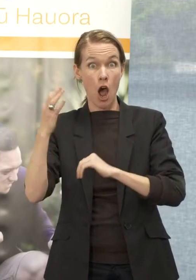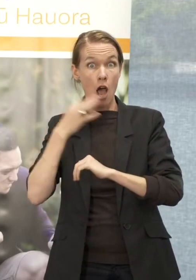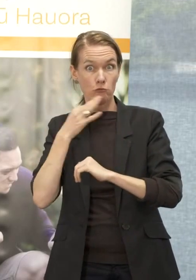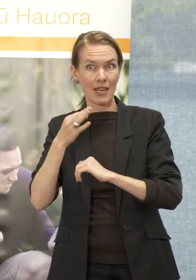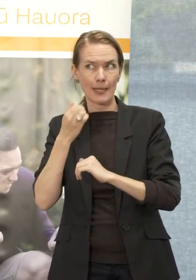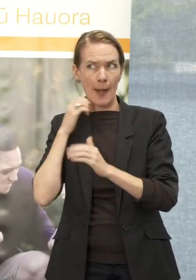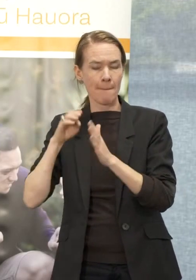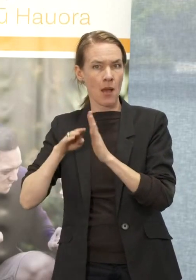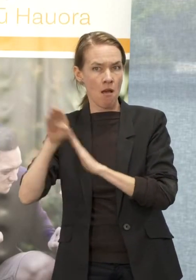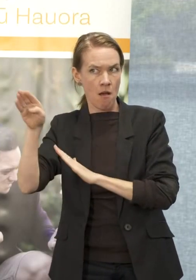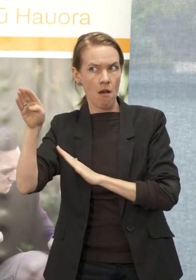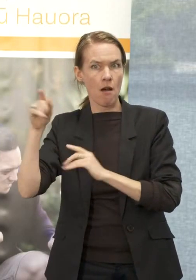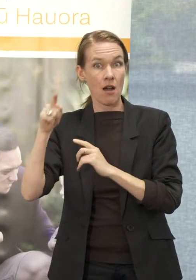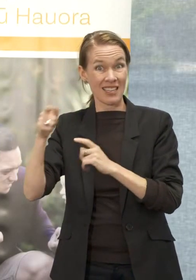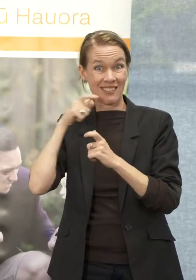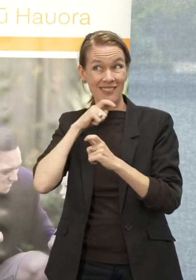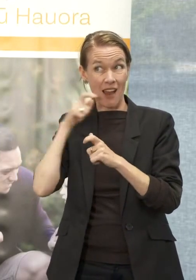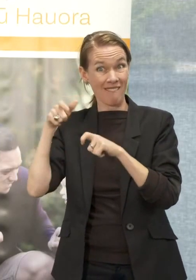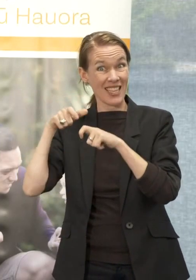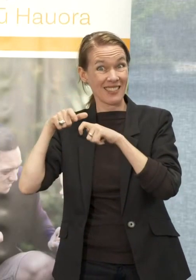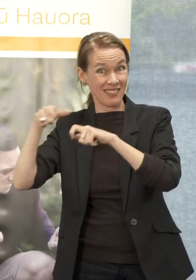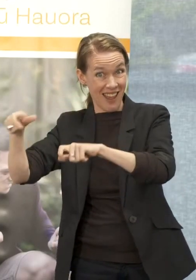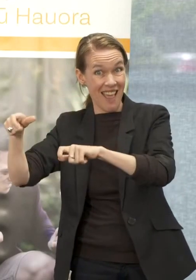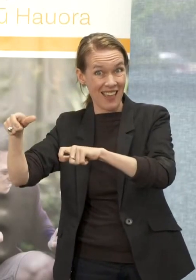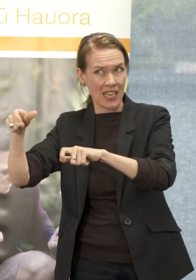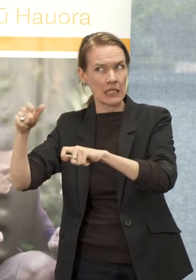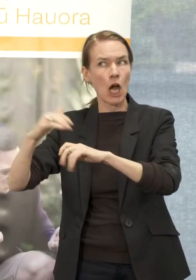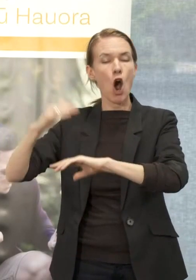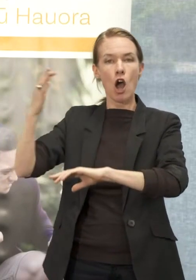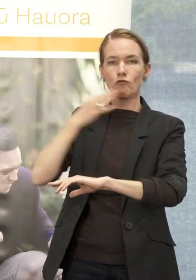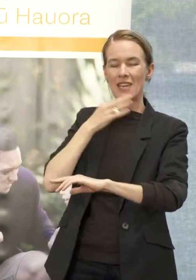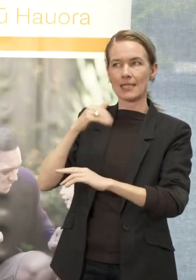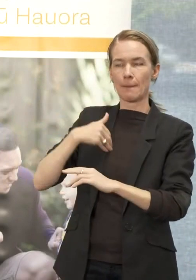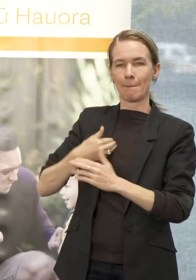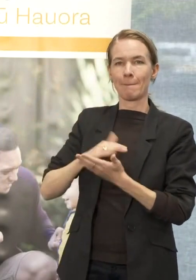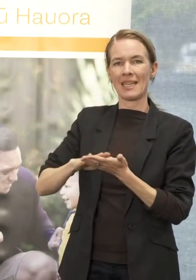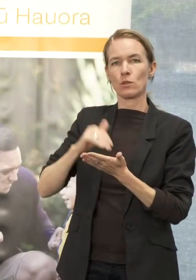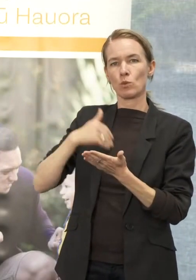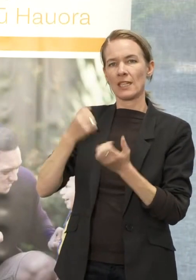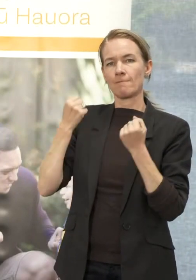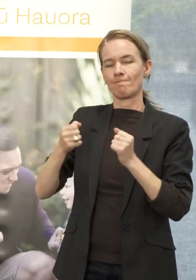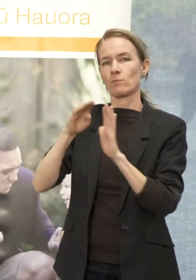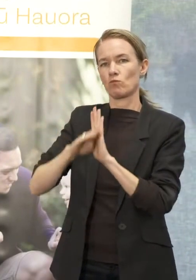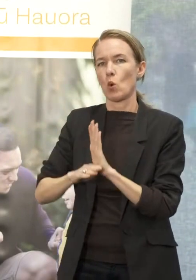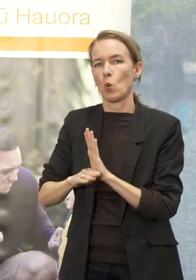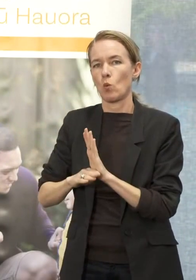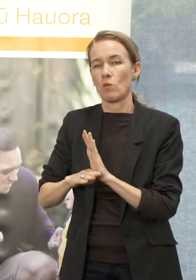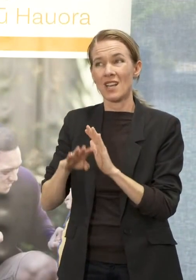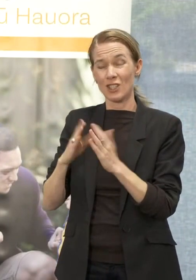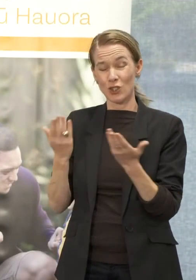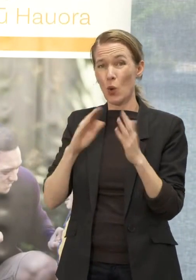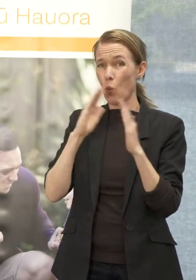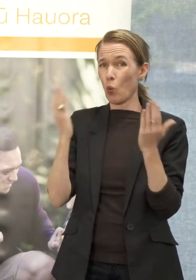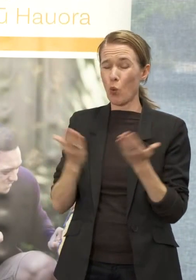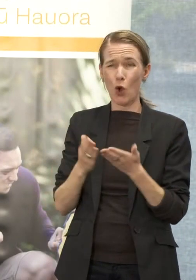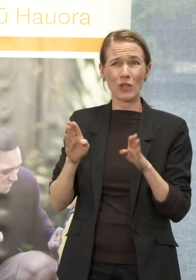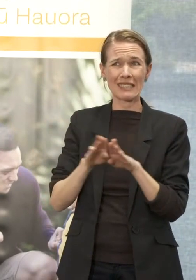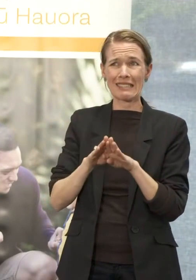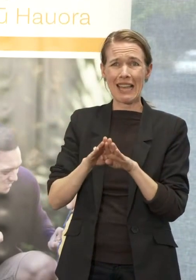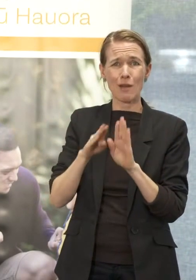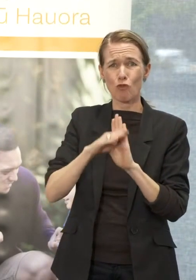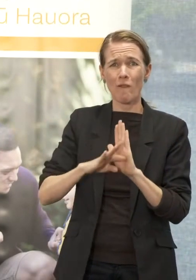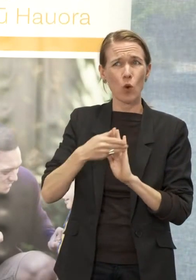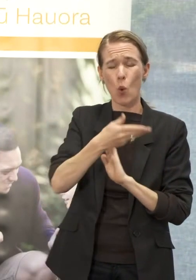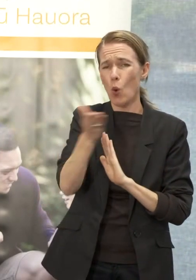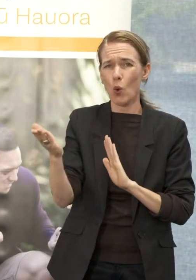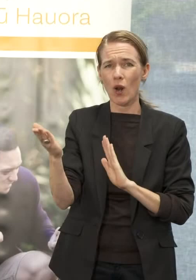get you the specific details, but that will vary as the risk profiles of the countries vary, but it's not just about the country, it's